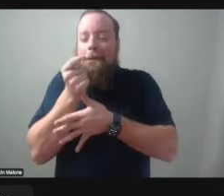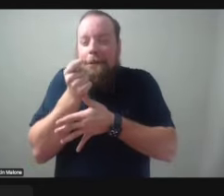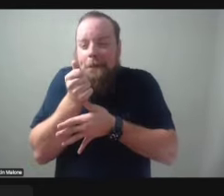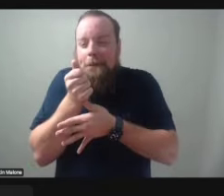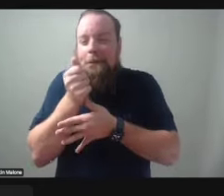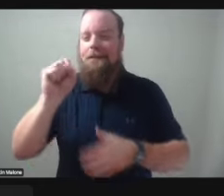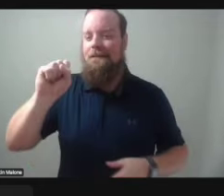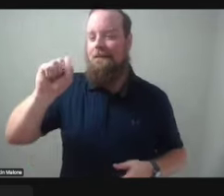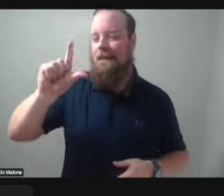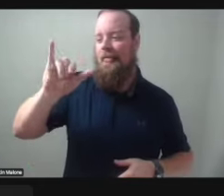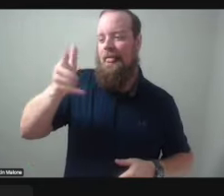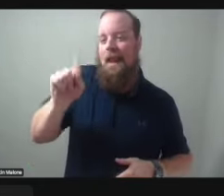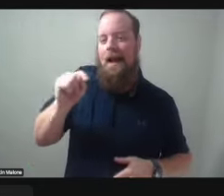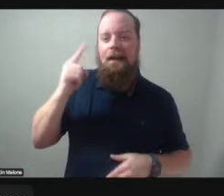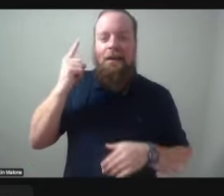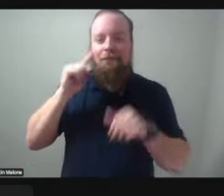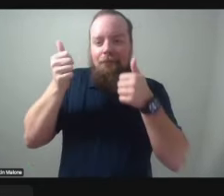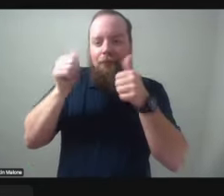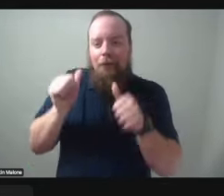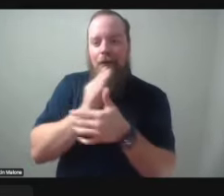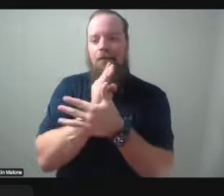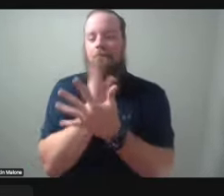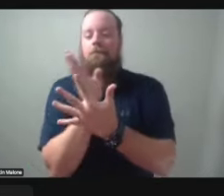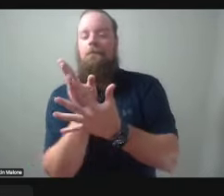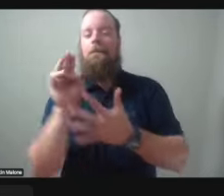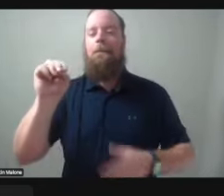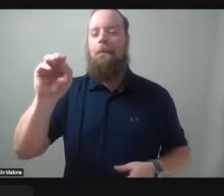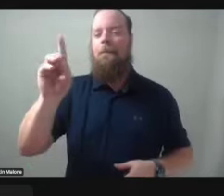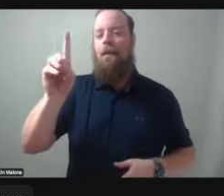languages, English as well as American Sign Language.